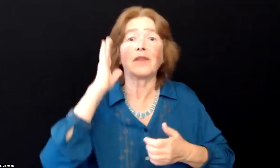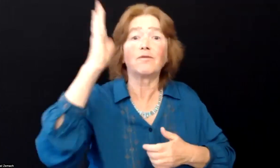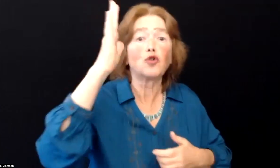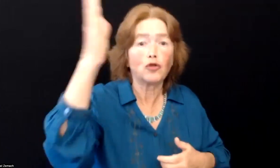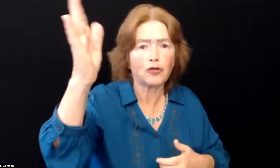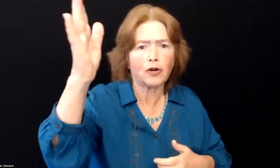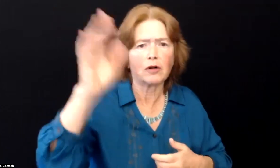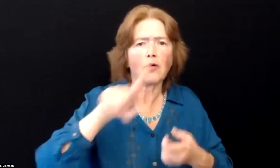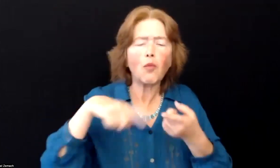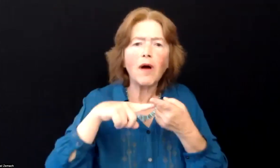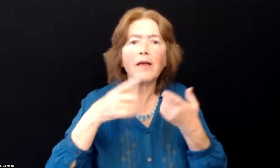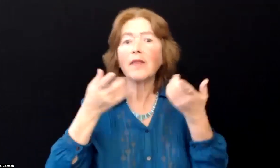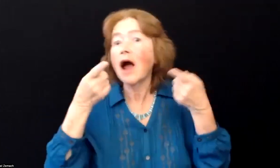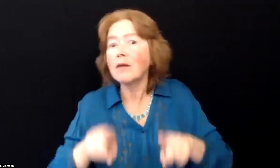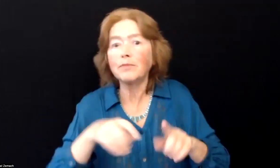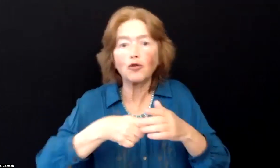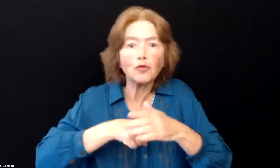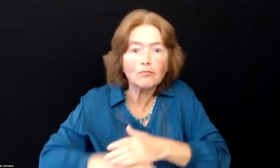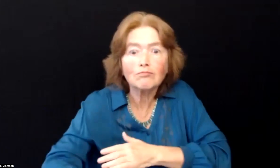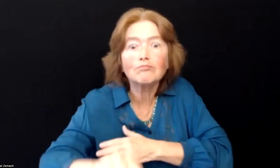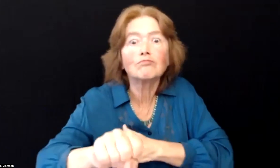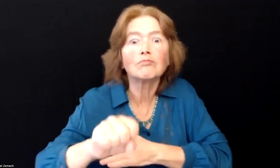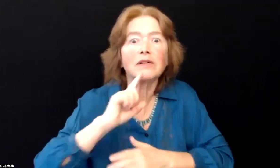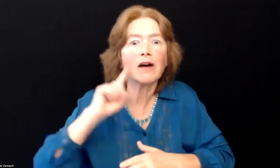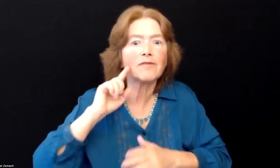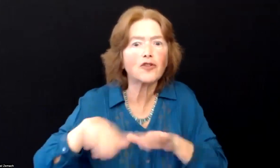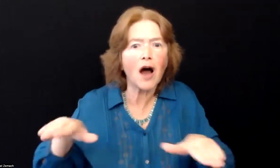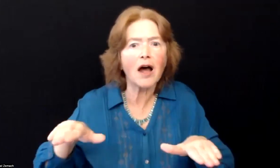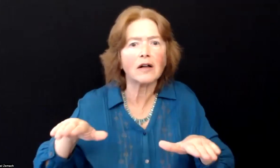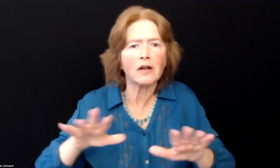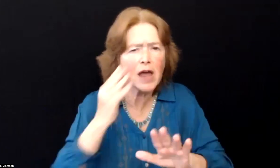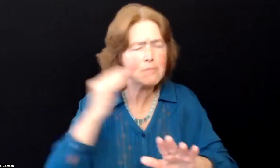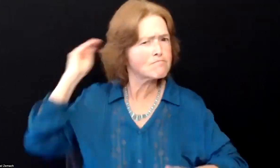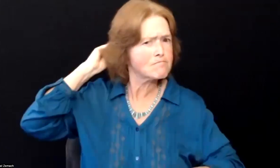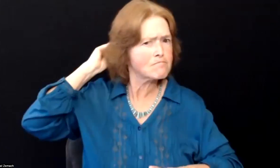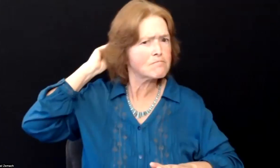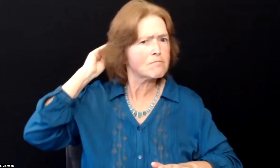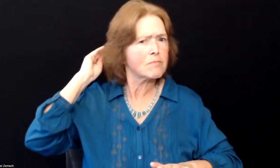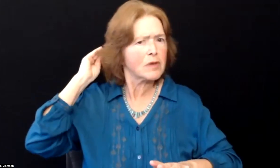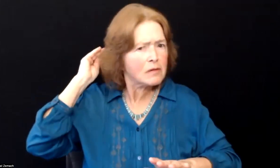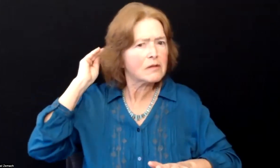deaf community and be more invested in really knowing what happens